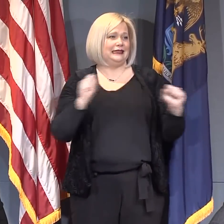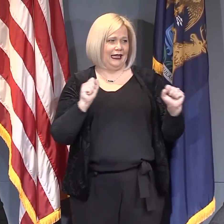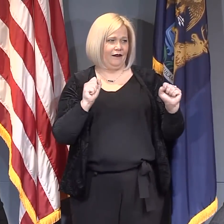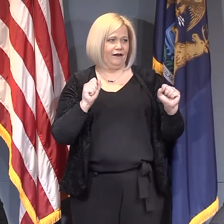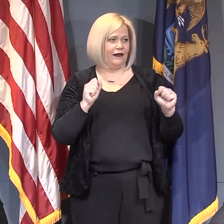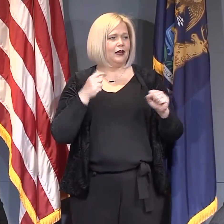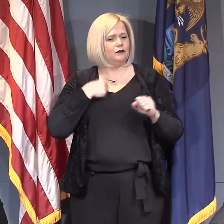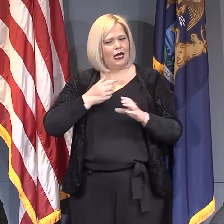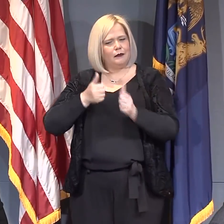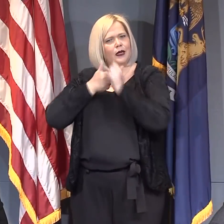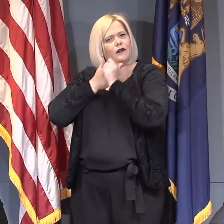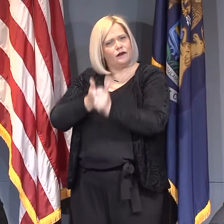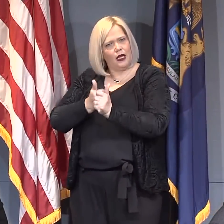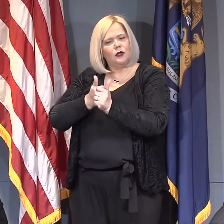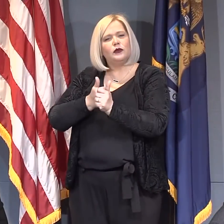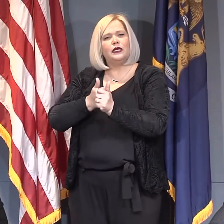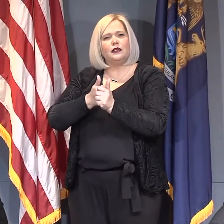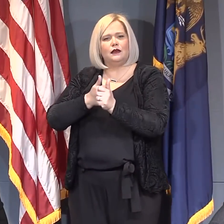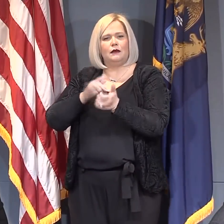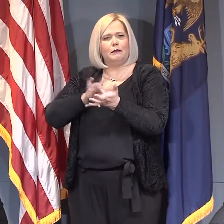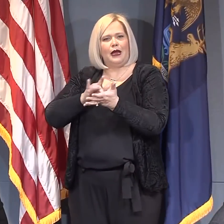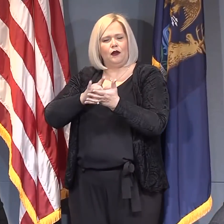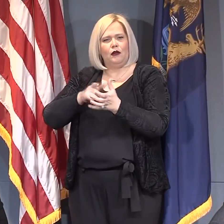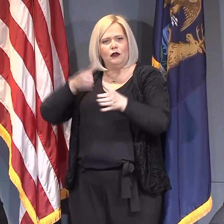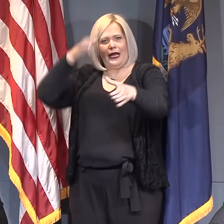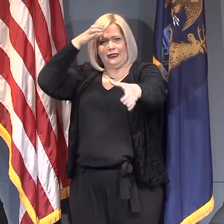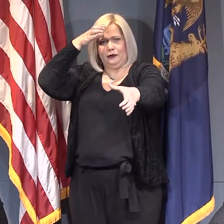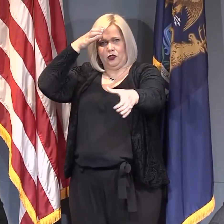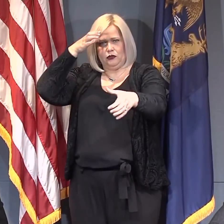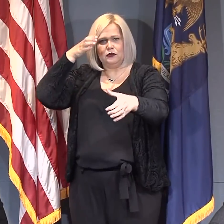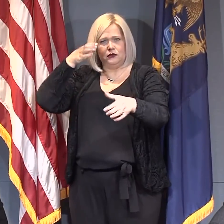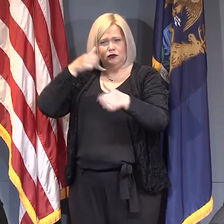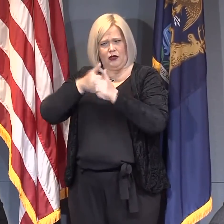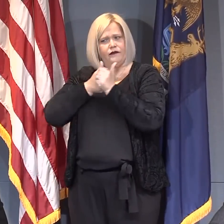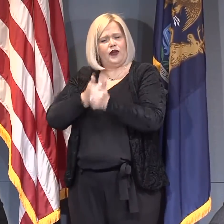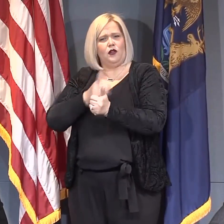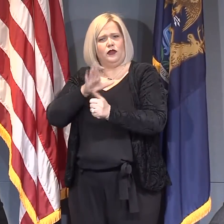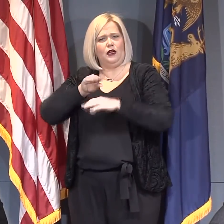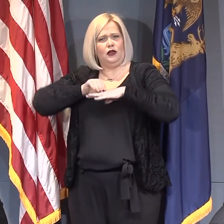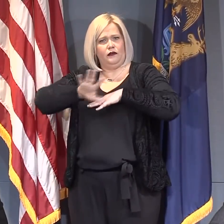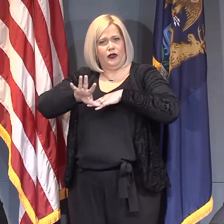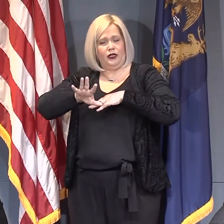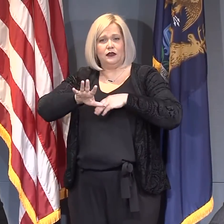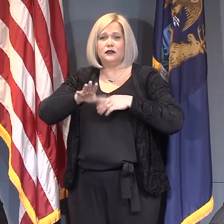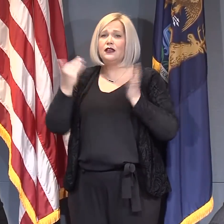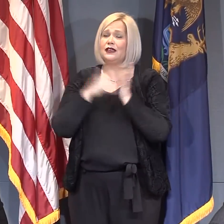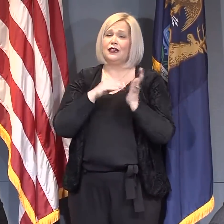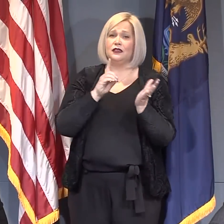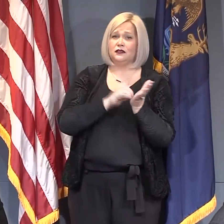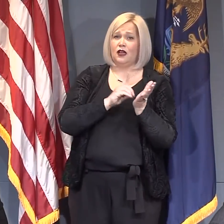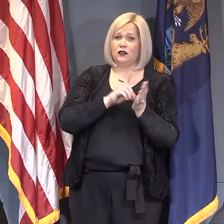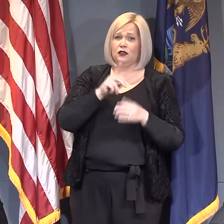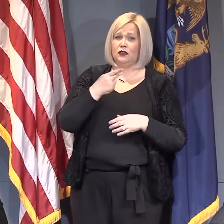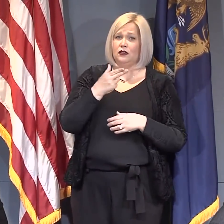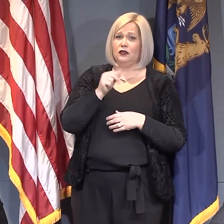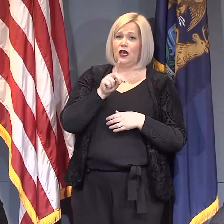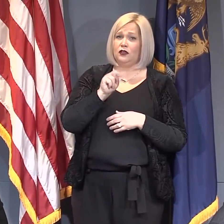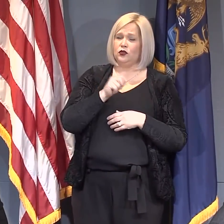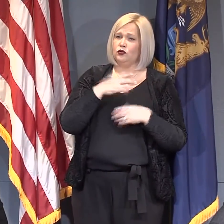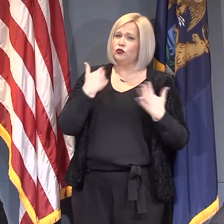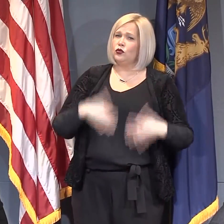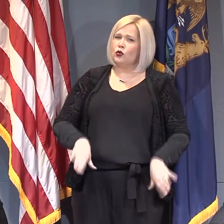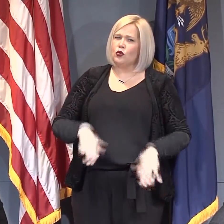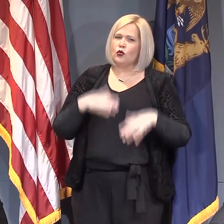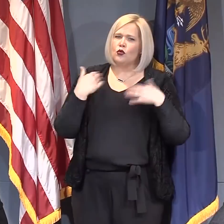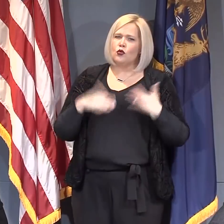experts across the country, as I have been. I mean, Dr. Khaldun has been a phenomenal advisor to me, has helped